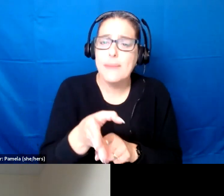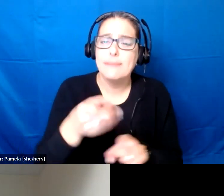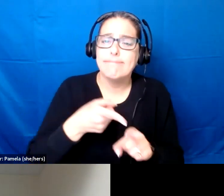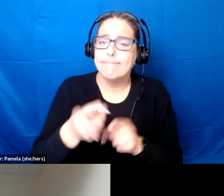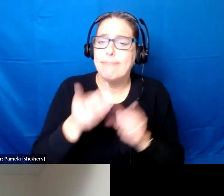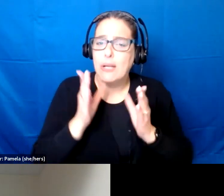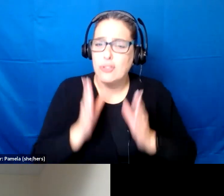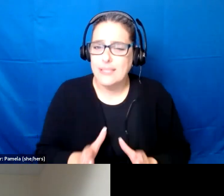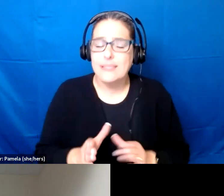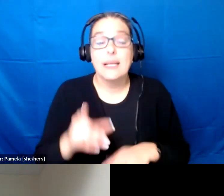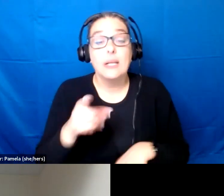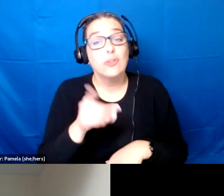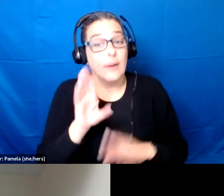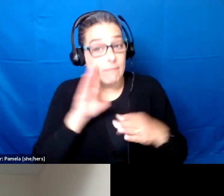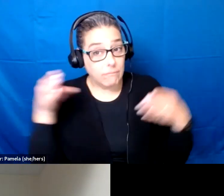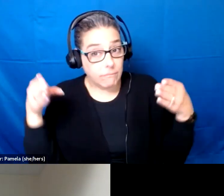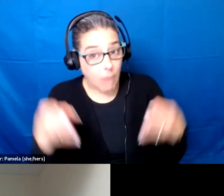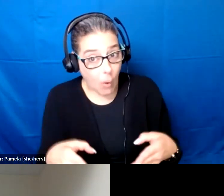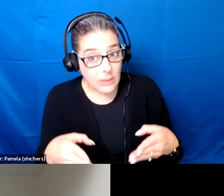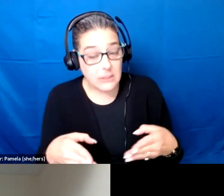area of,